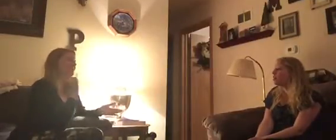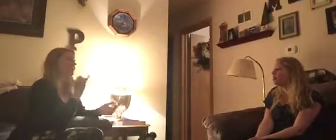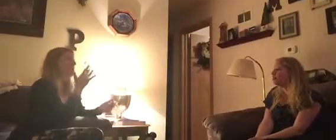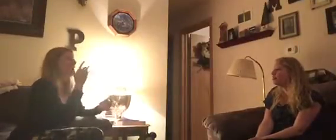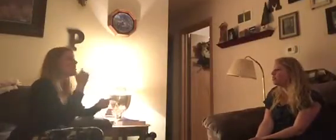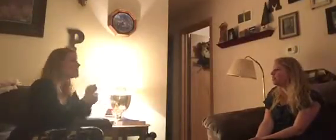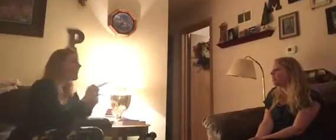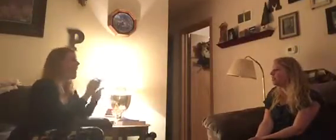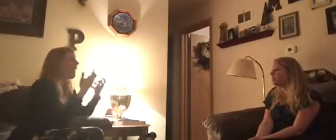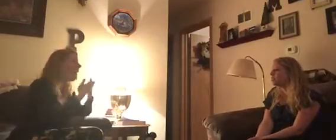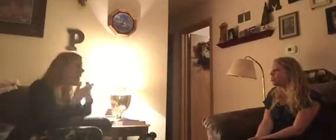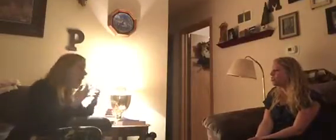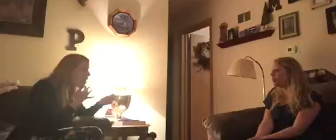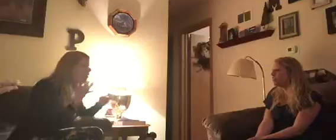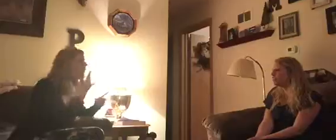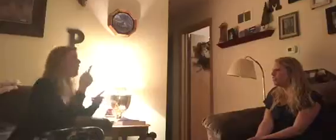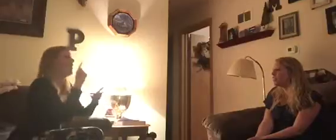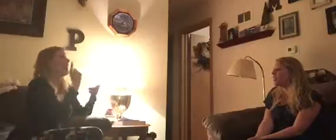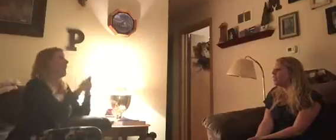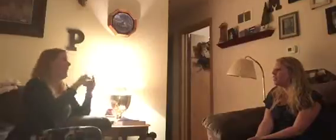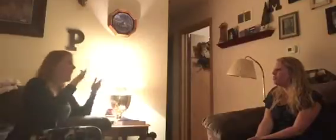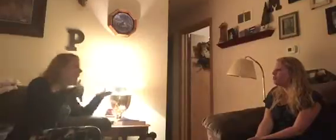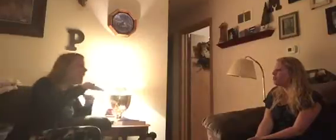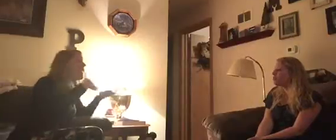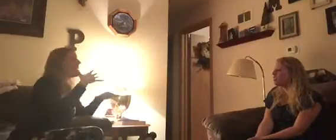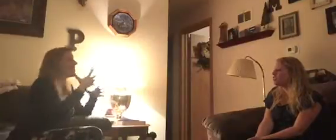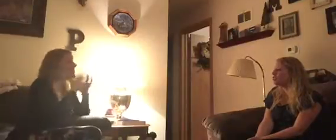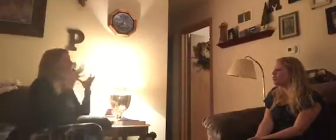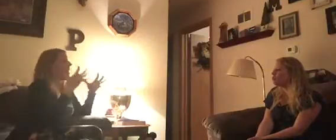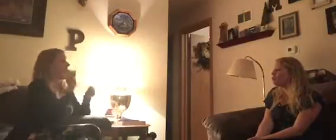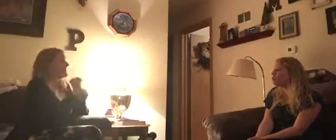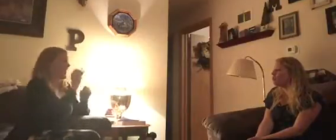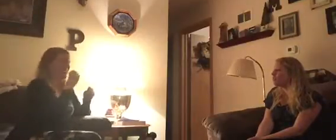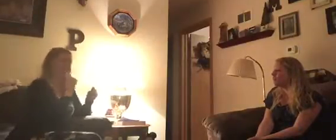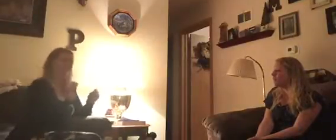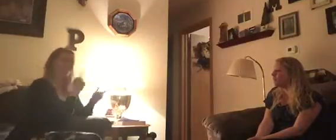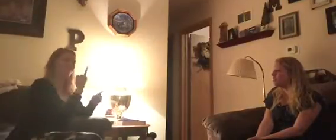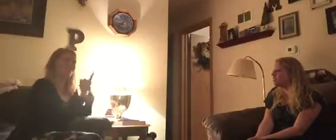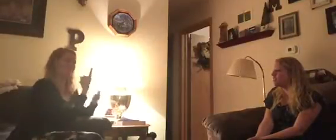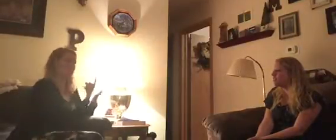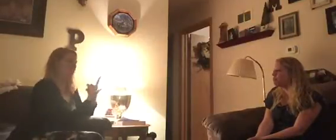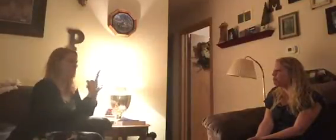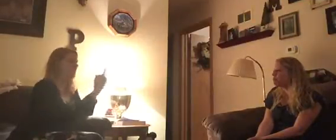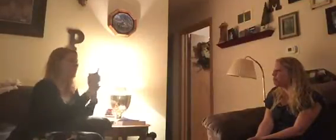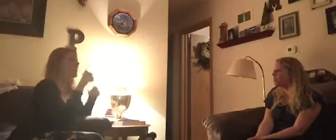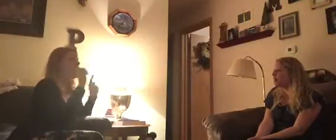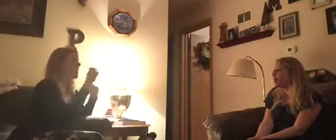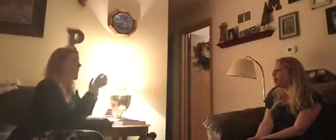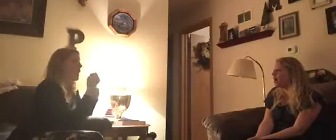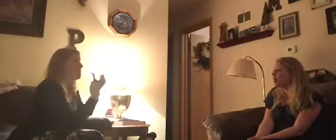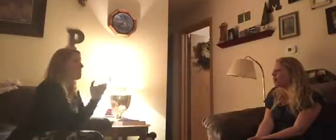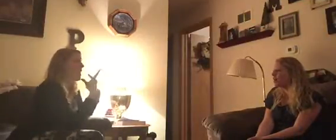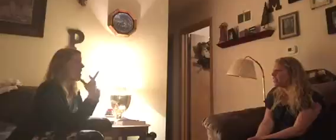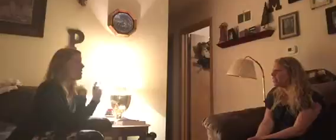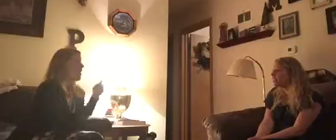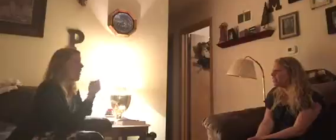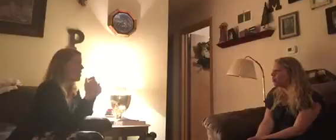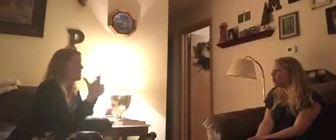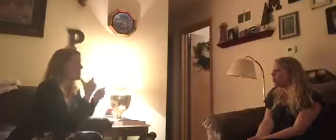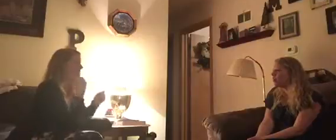all knocked in, so it cost like $3,000. So no wonder the paint and all that prep is a lot of work, and it took like a week to